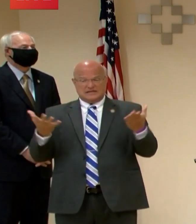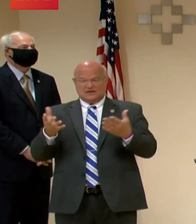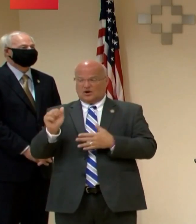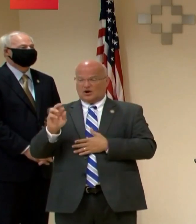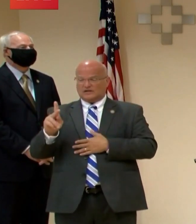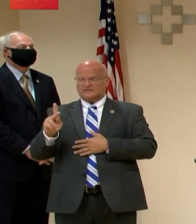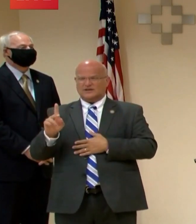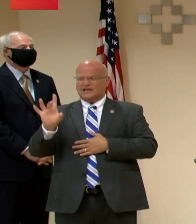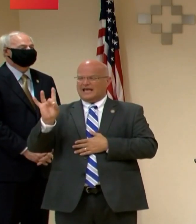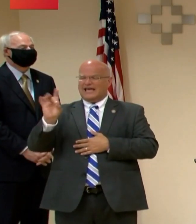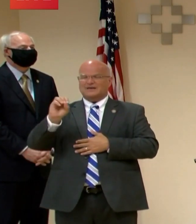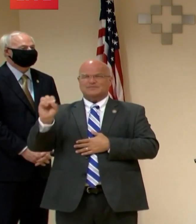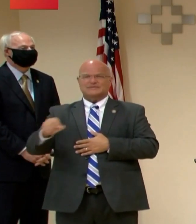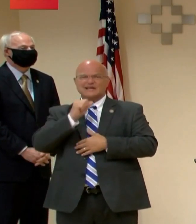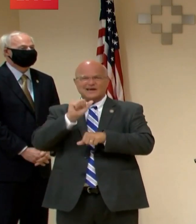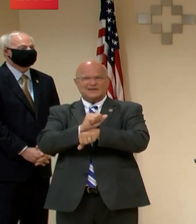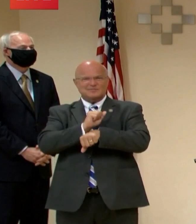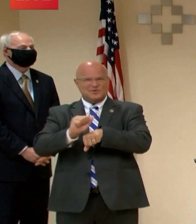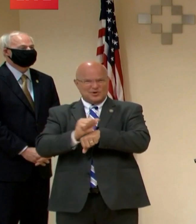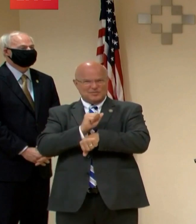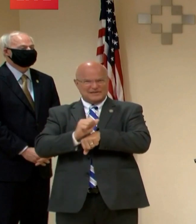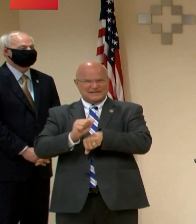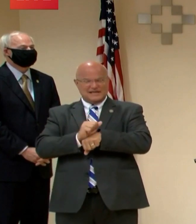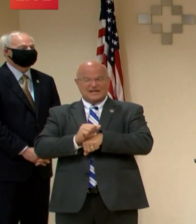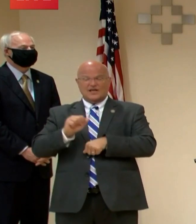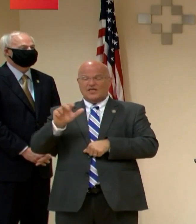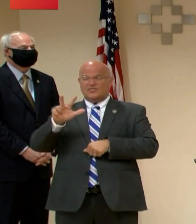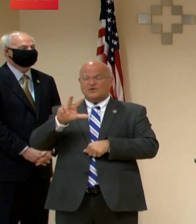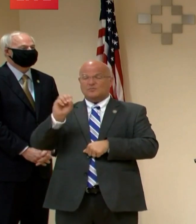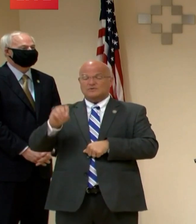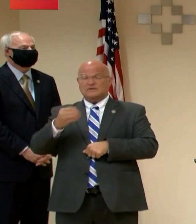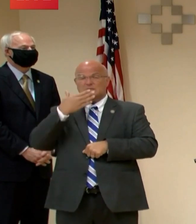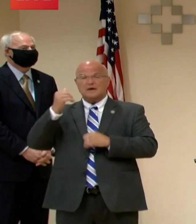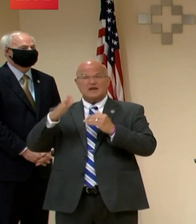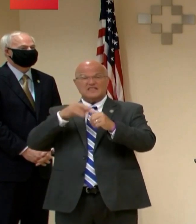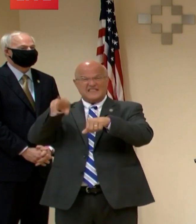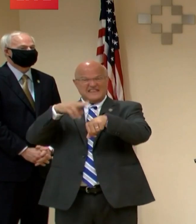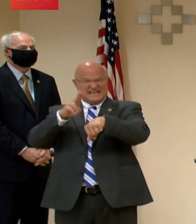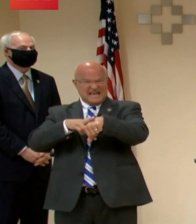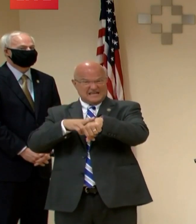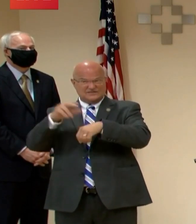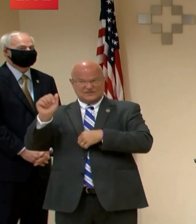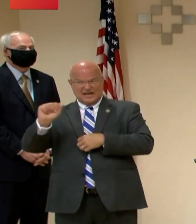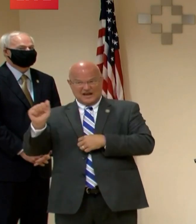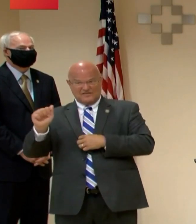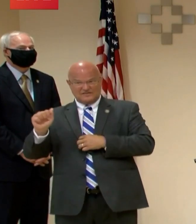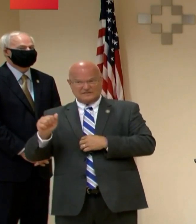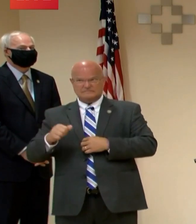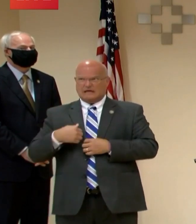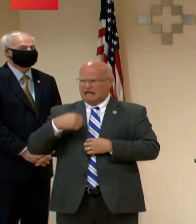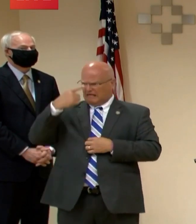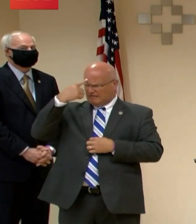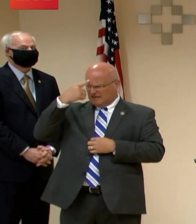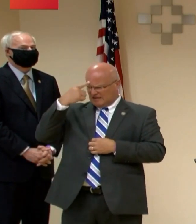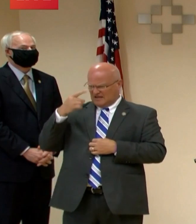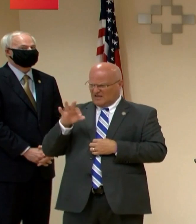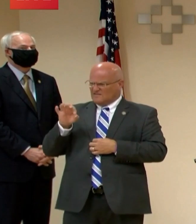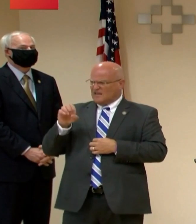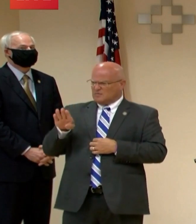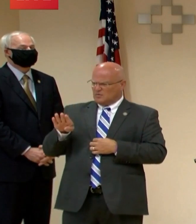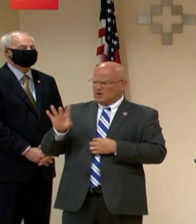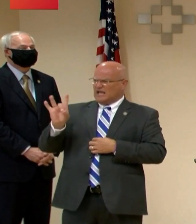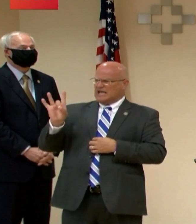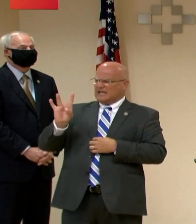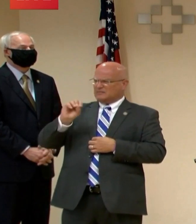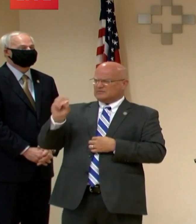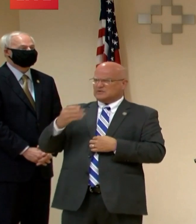unemployment statewide, a full 3% percentage points better than the national average. Never thought in February we'd be saying 8%